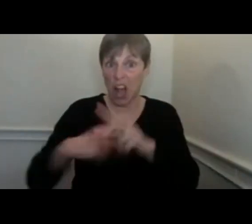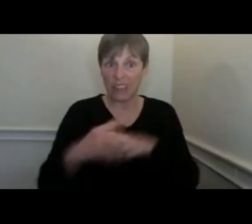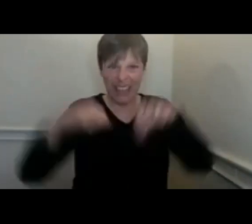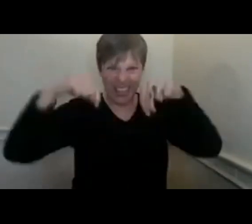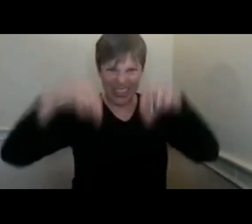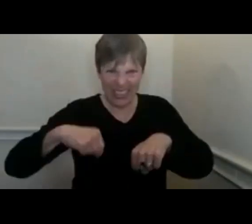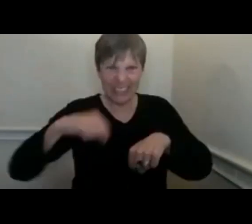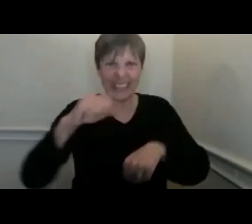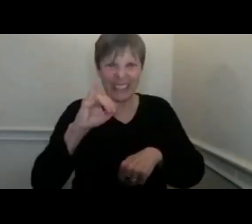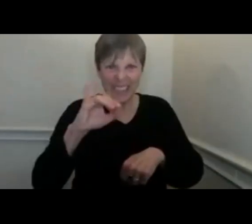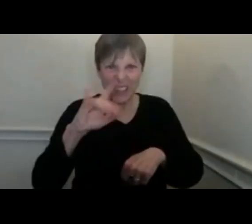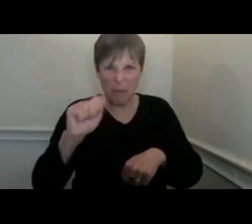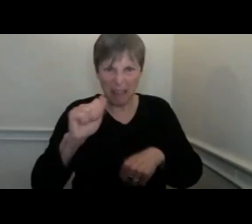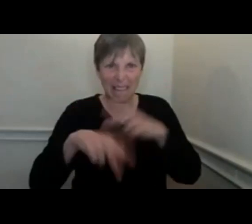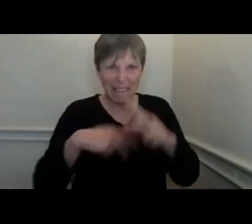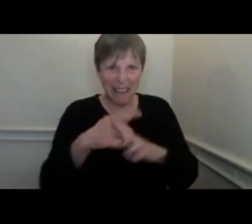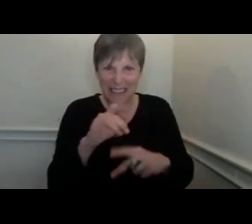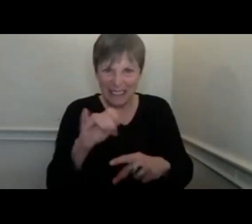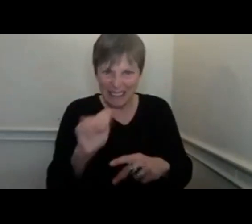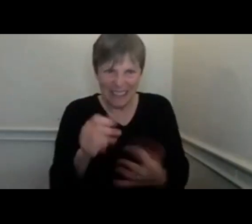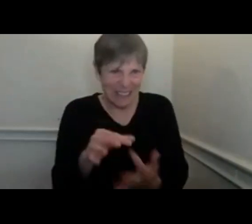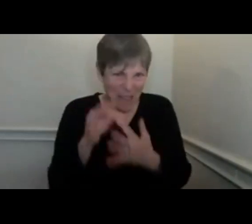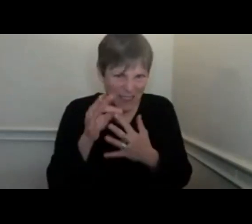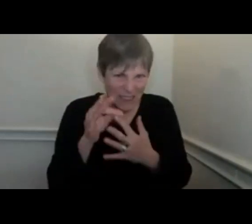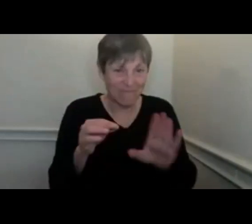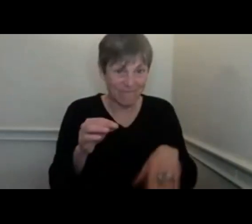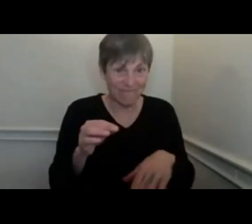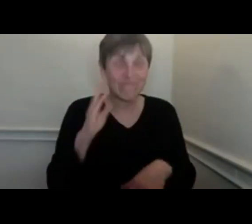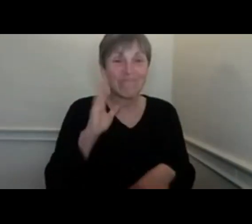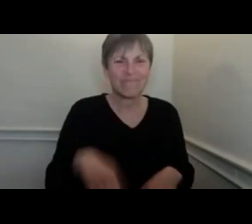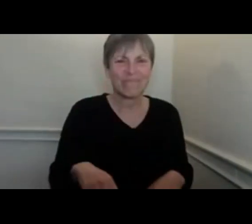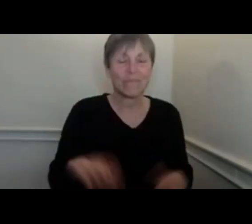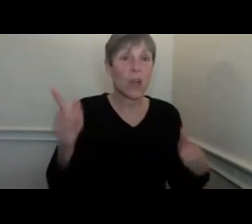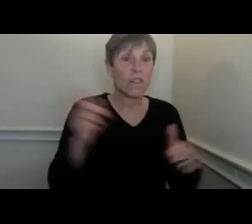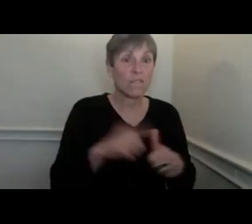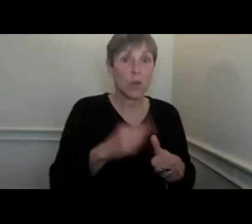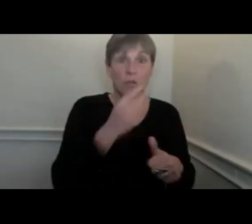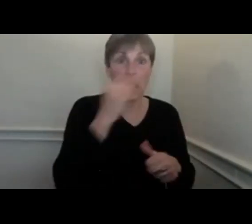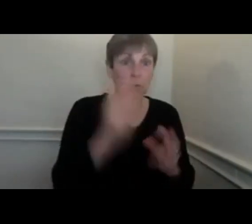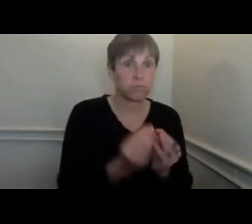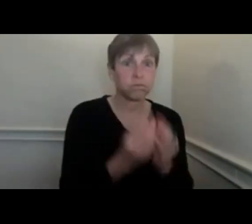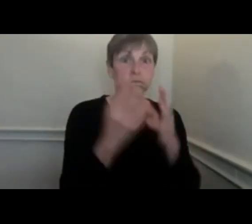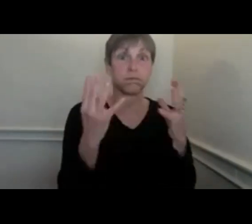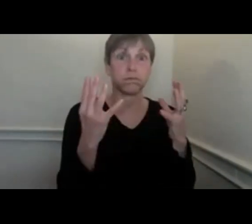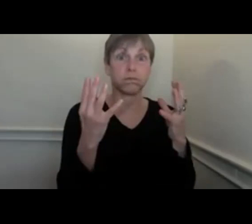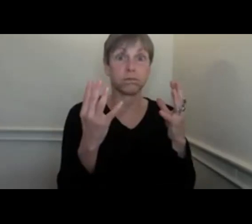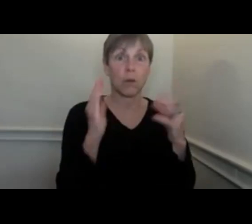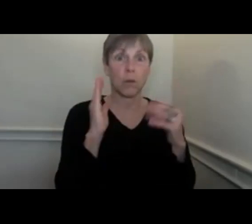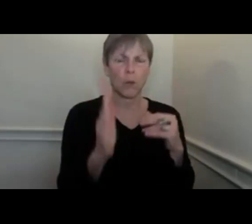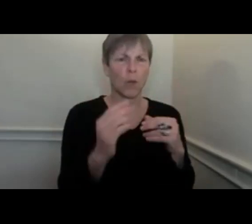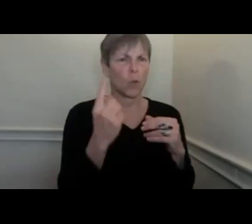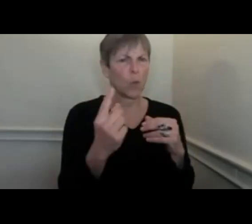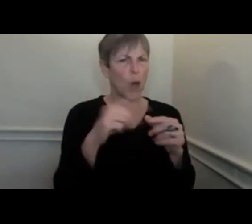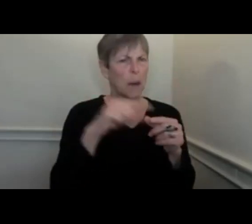for the Cinderella style, that first flush will always be a single petal and just kind